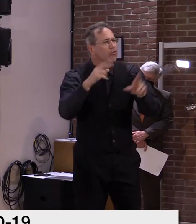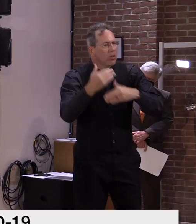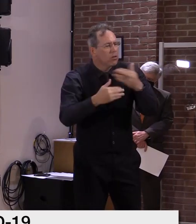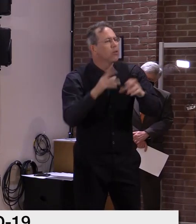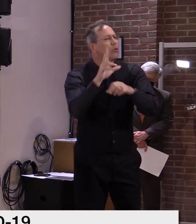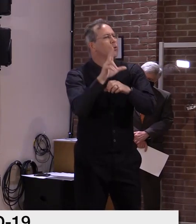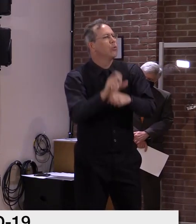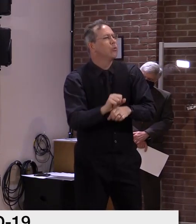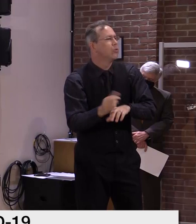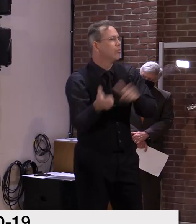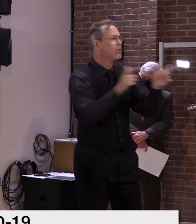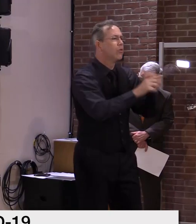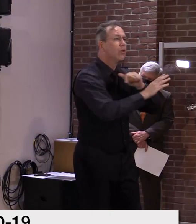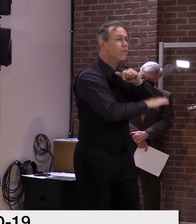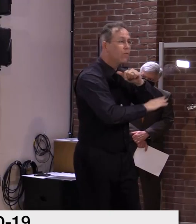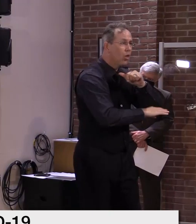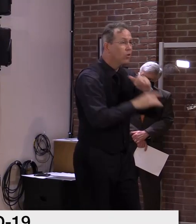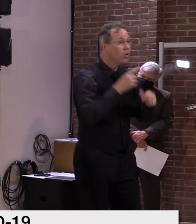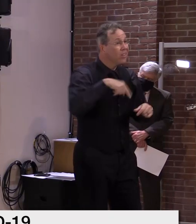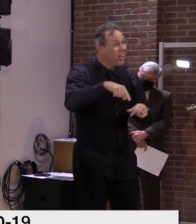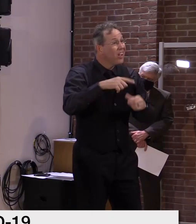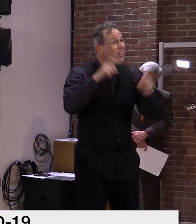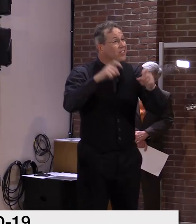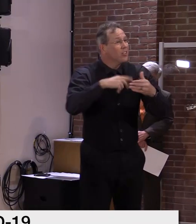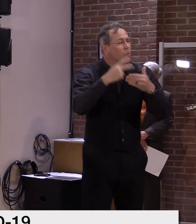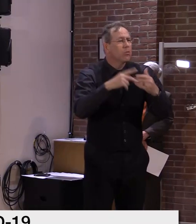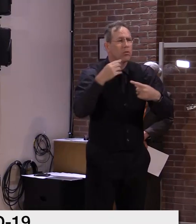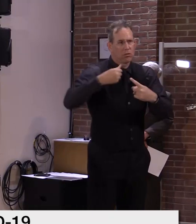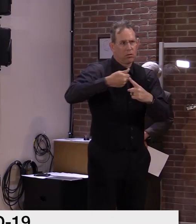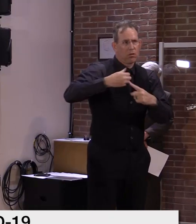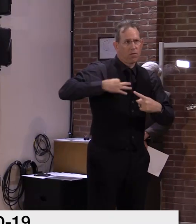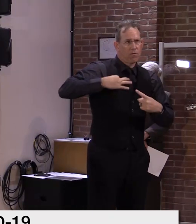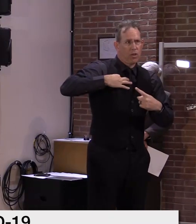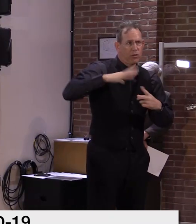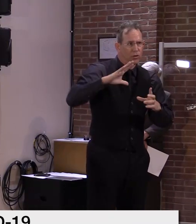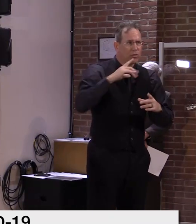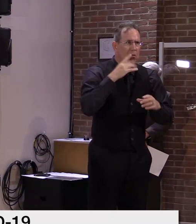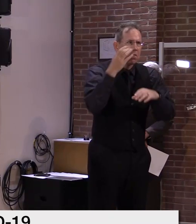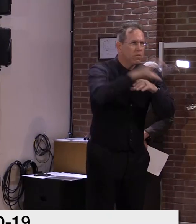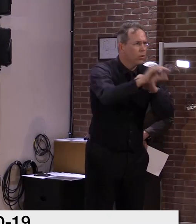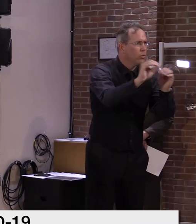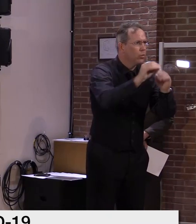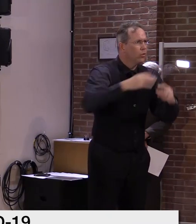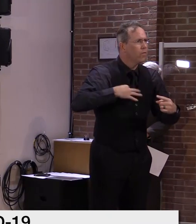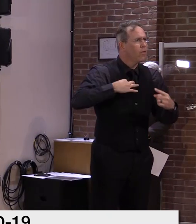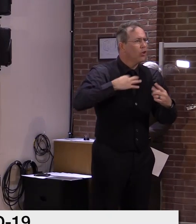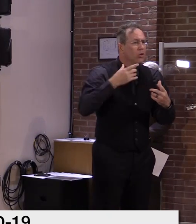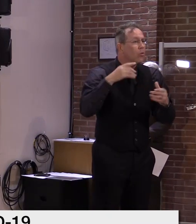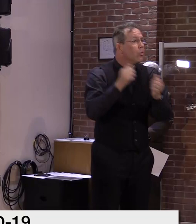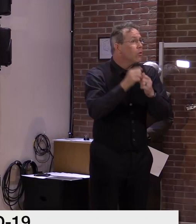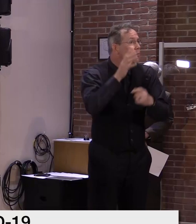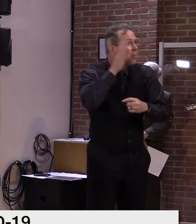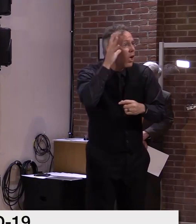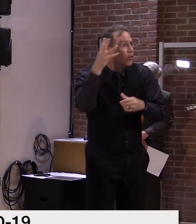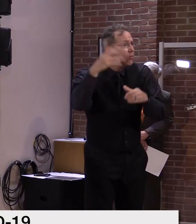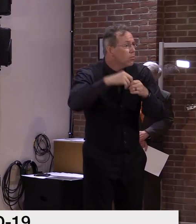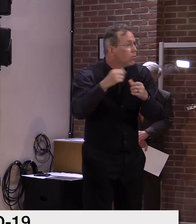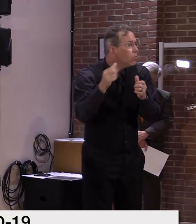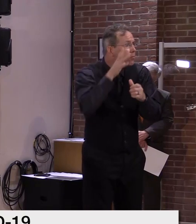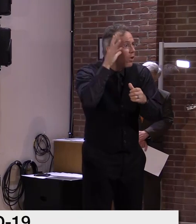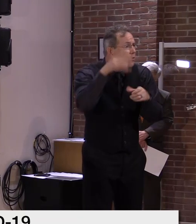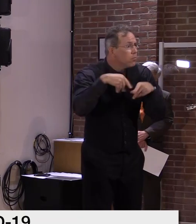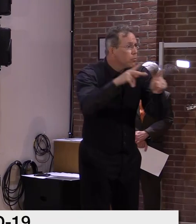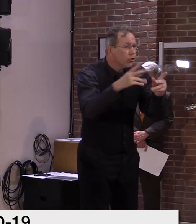voluntary, free to families into camps, and conducted with the consent of parents and guardians. Within the next 2 weeks,